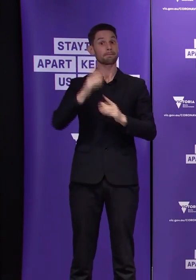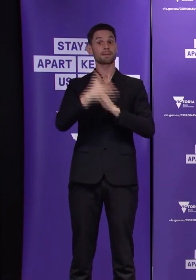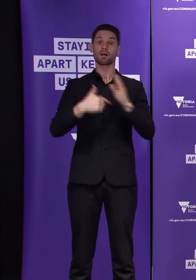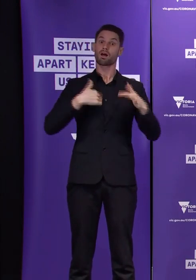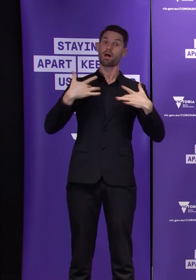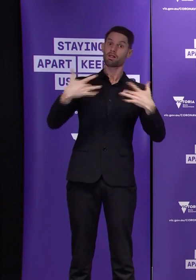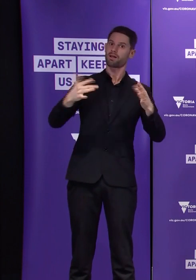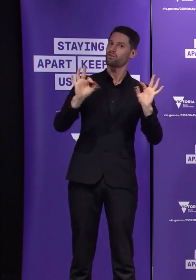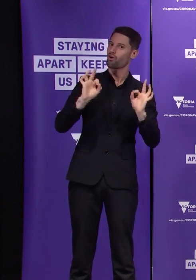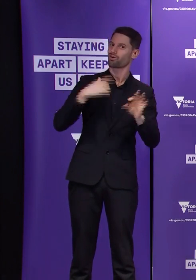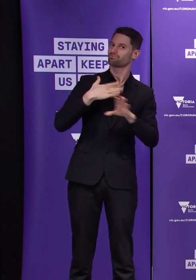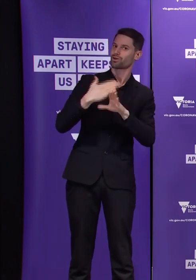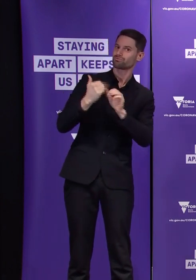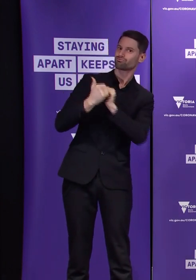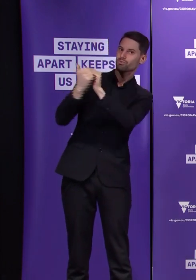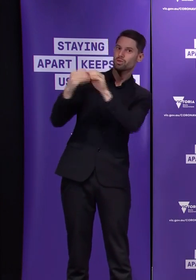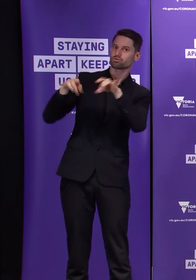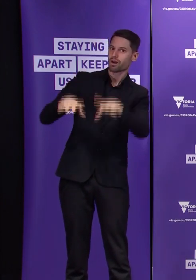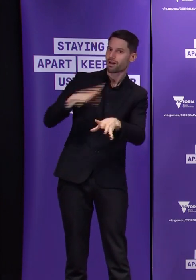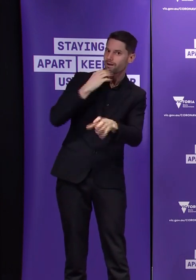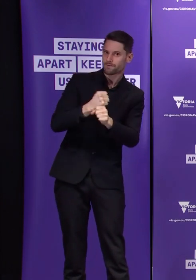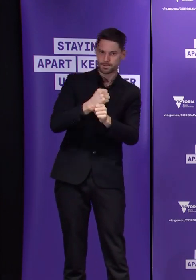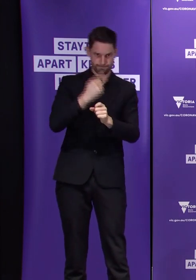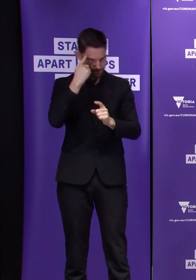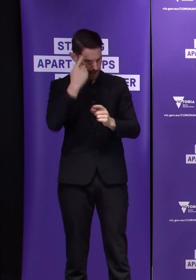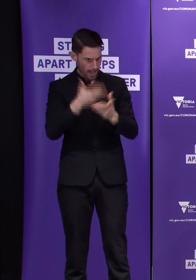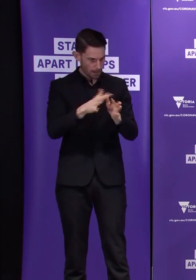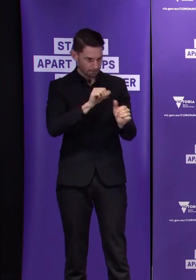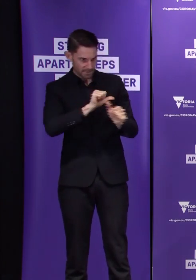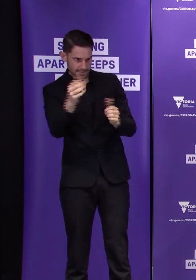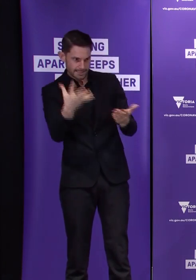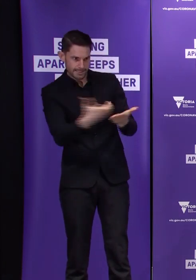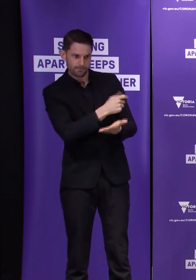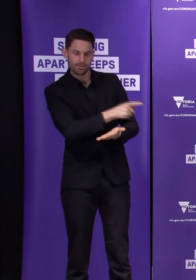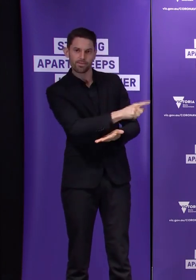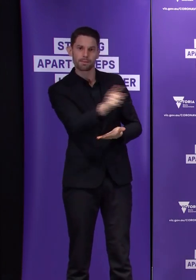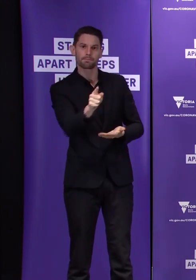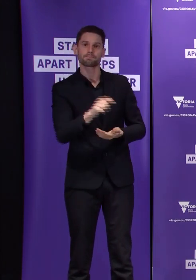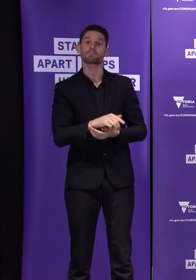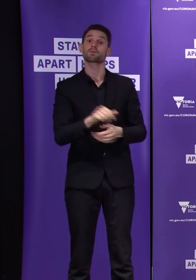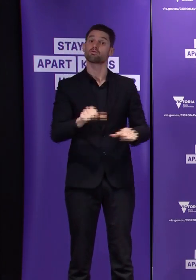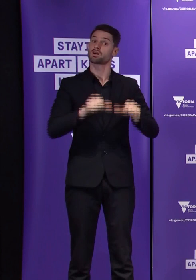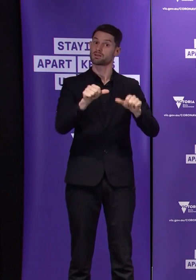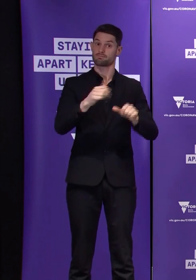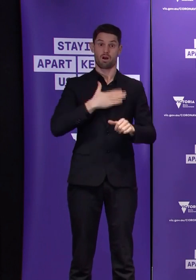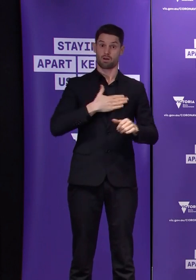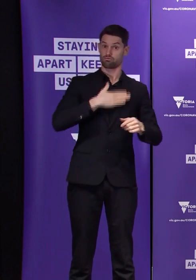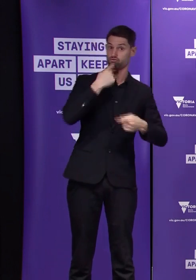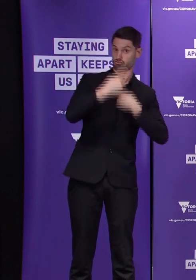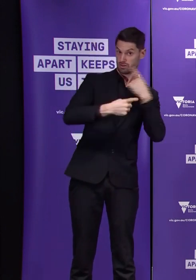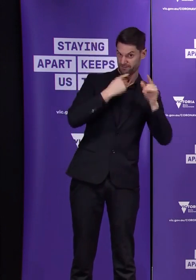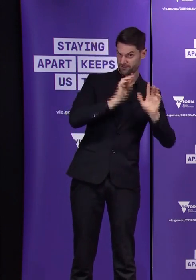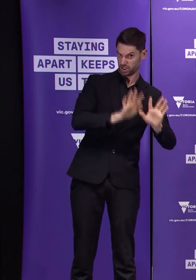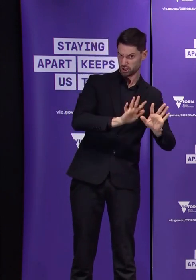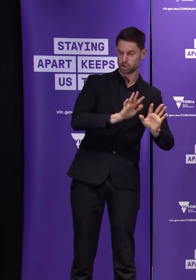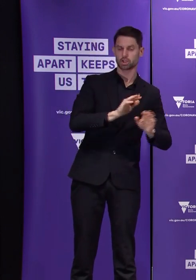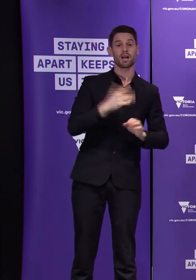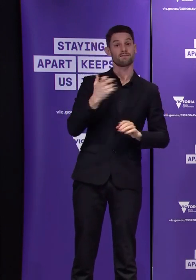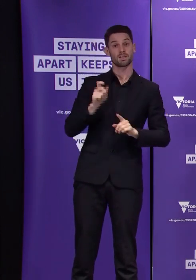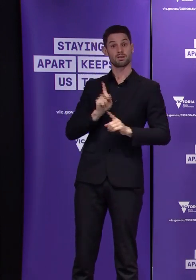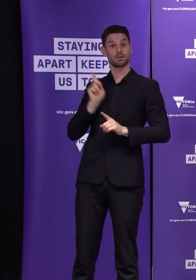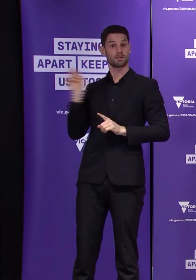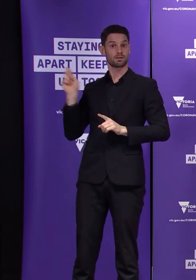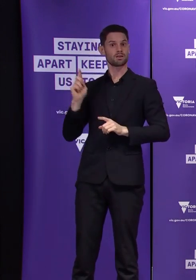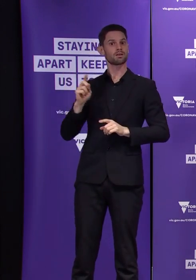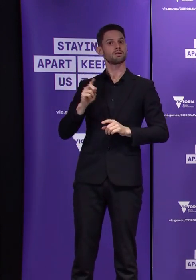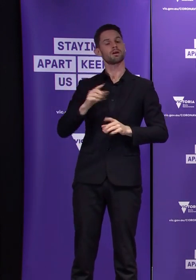Now, I think that's probably all from me in relation to updates. Of course, we're happy to take any questions, but before we do that, I should say, Minister Williams has